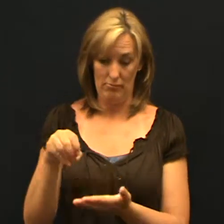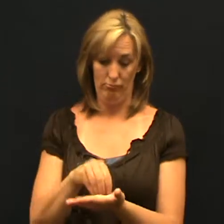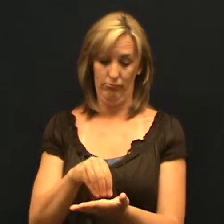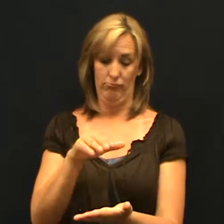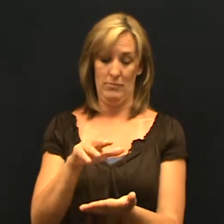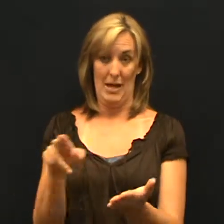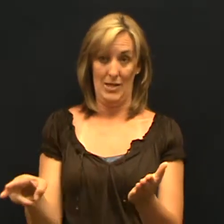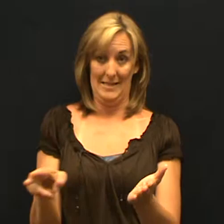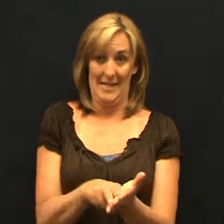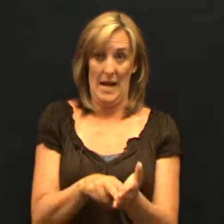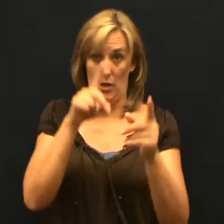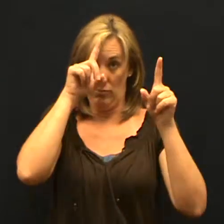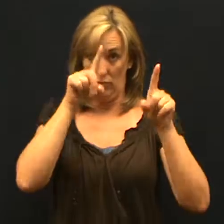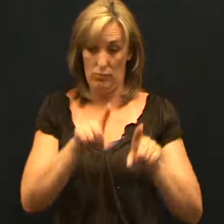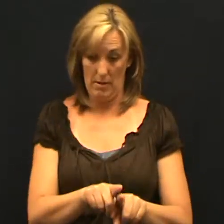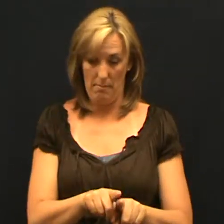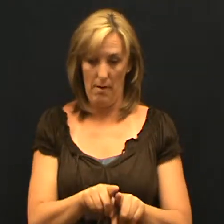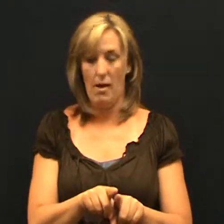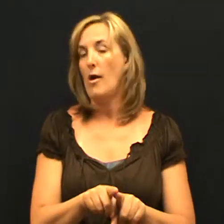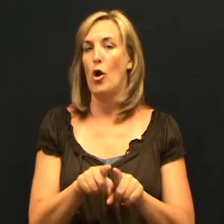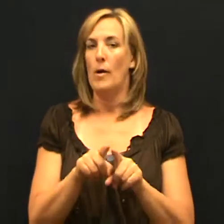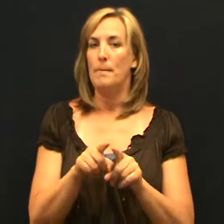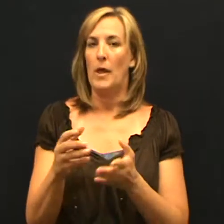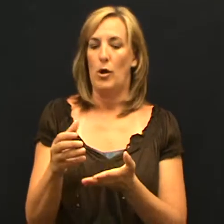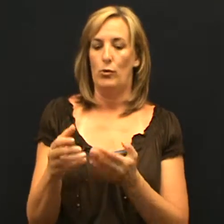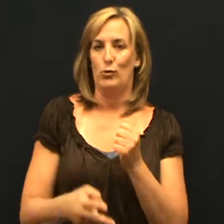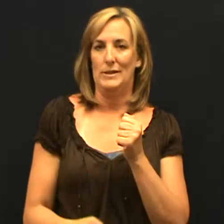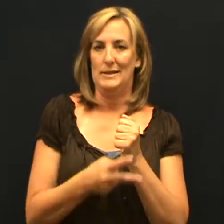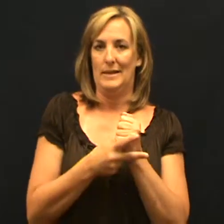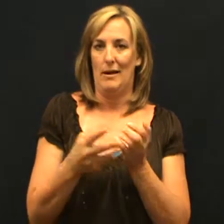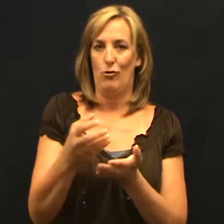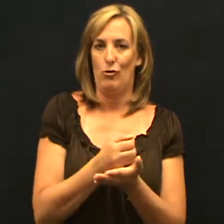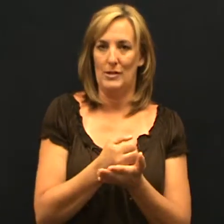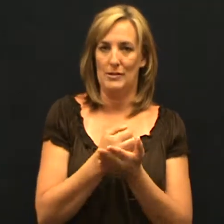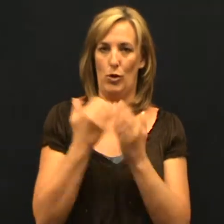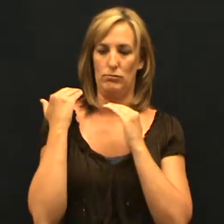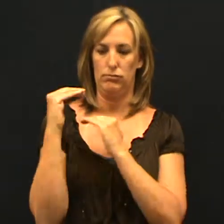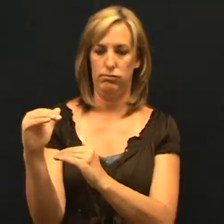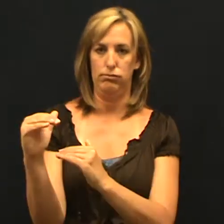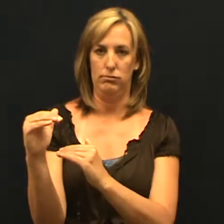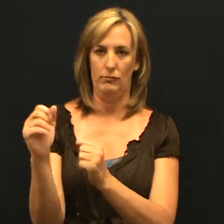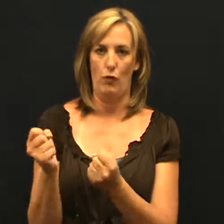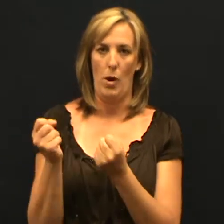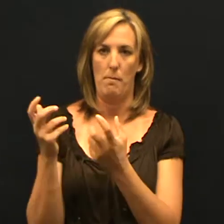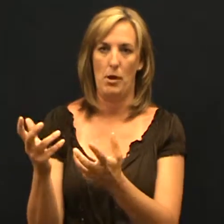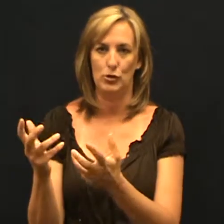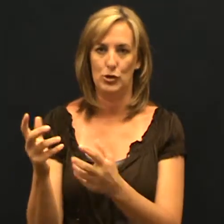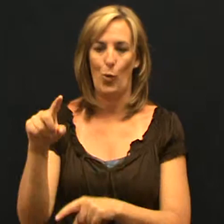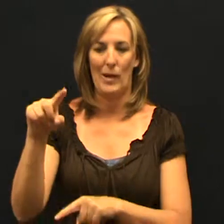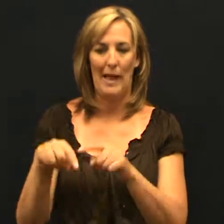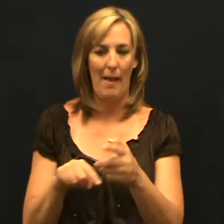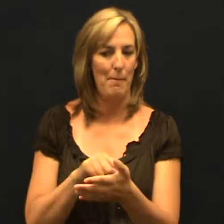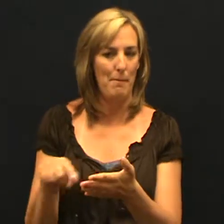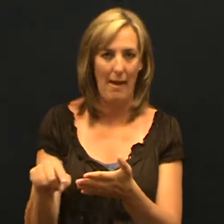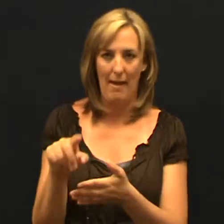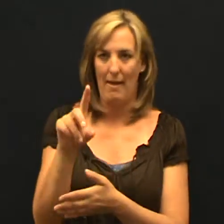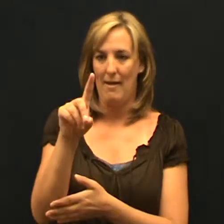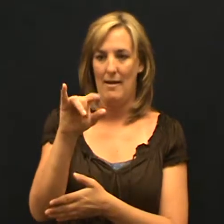is restricted for certain amounts, and that limits our ability to pay dividends, so that the creditor